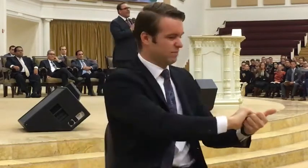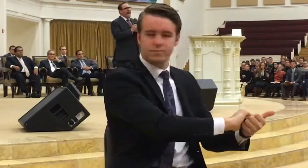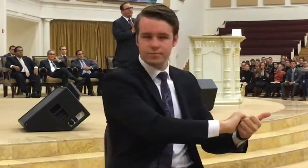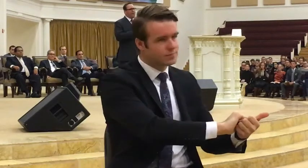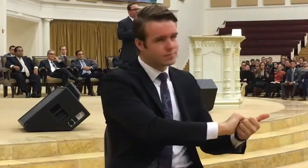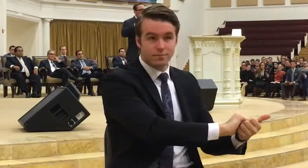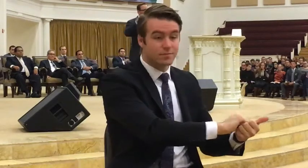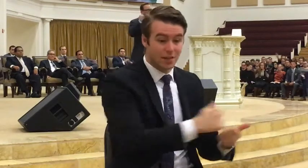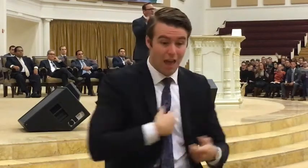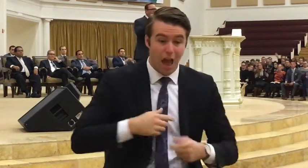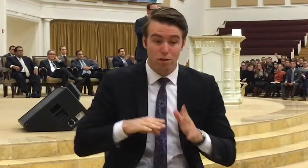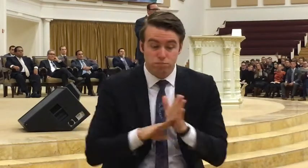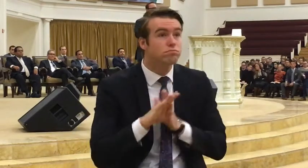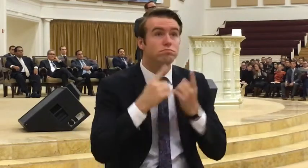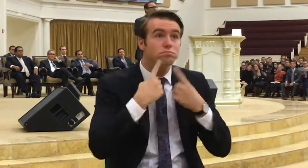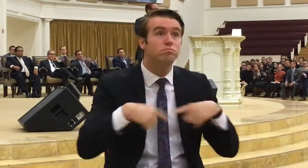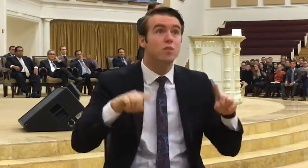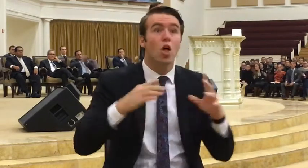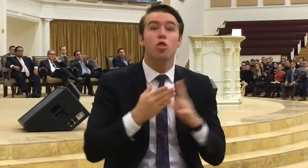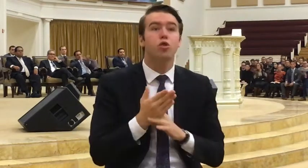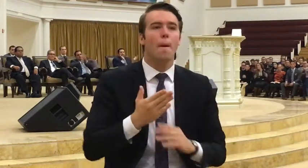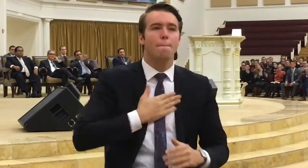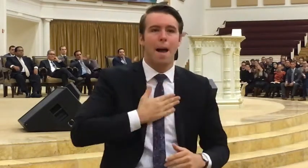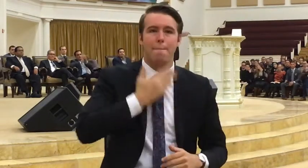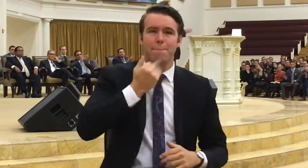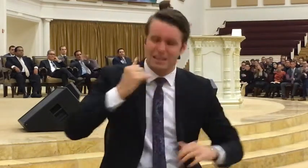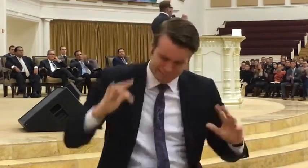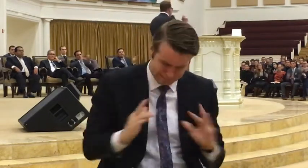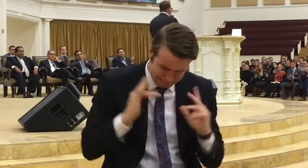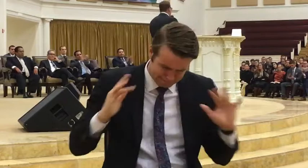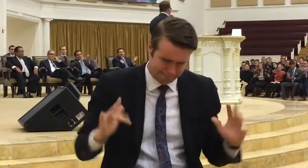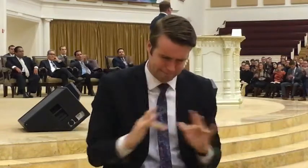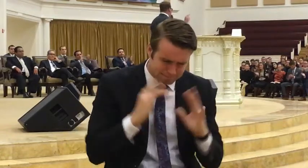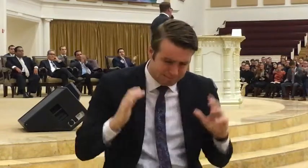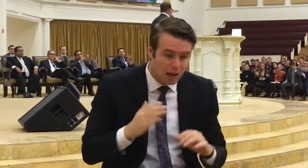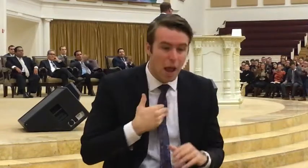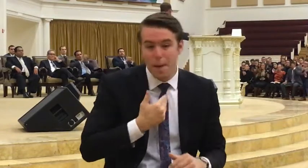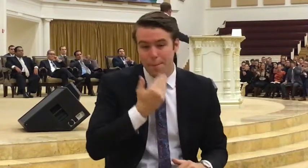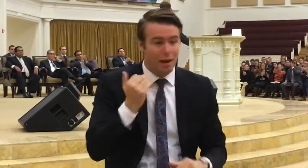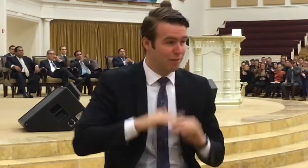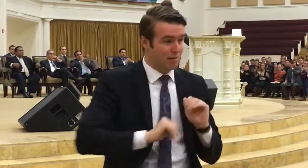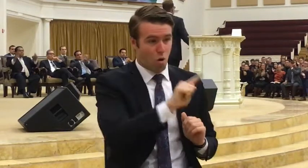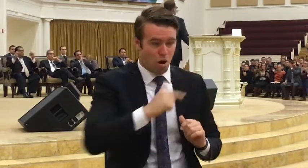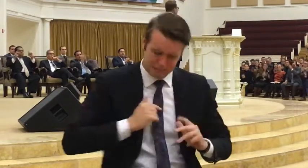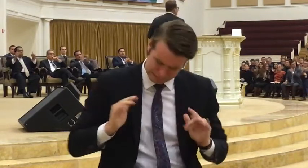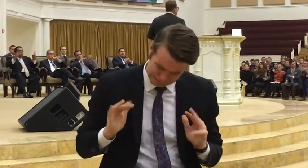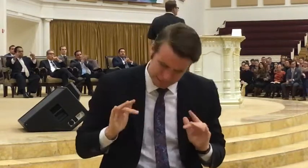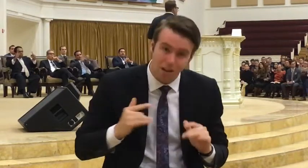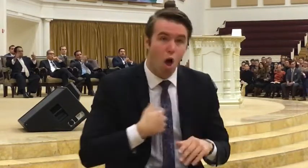win in life by being your best and doing your best and doing it better than anybody else.